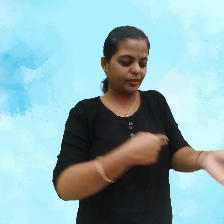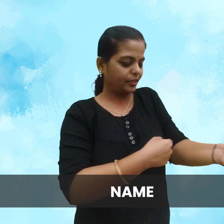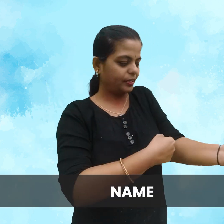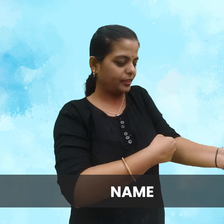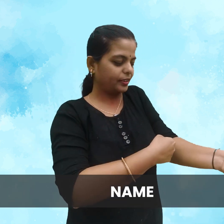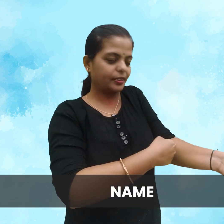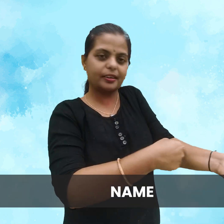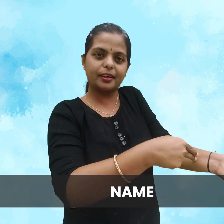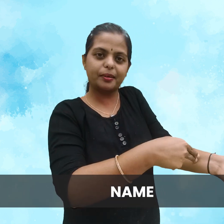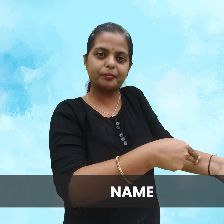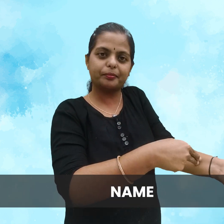Name.